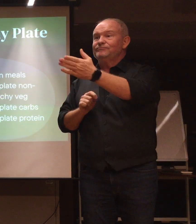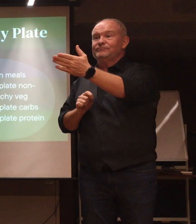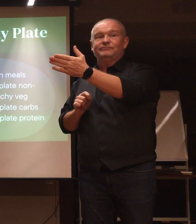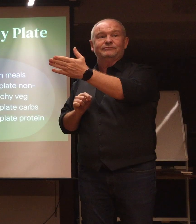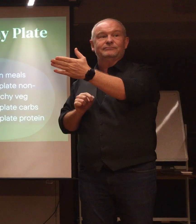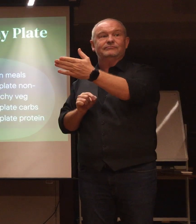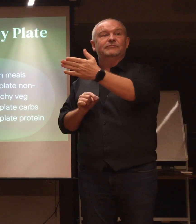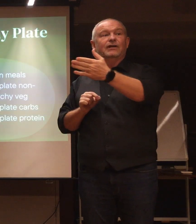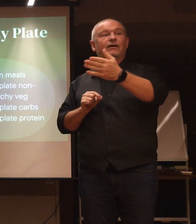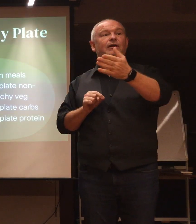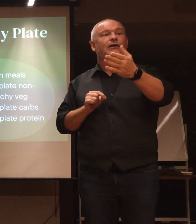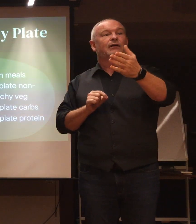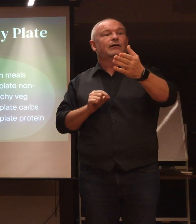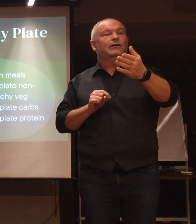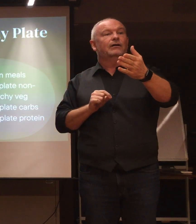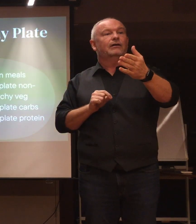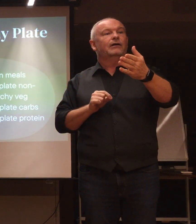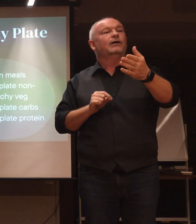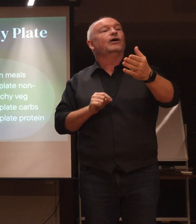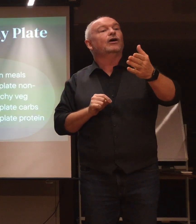Chicken? Yep, yep.